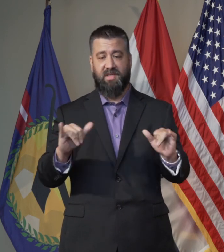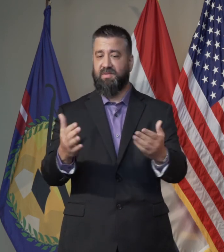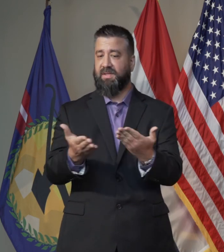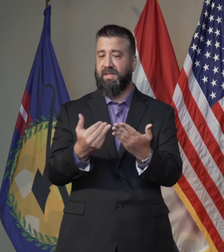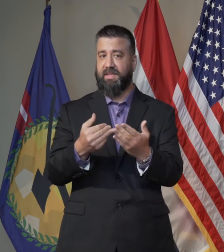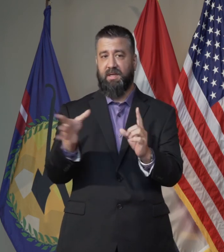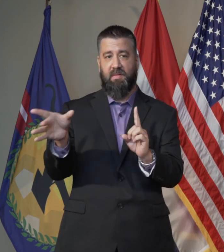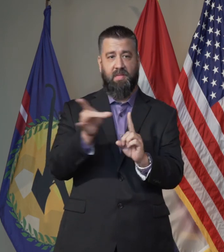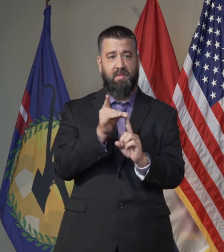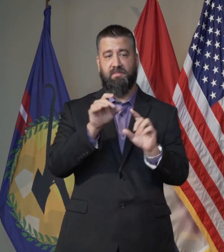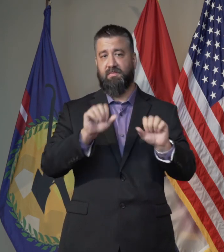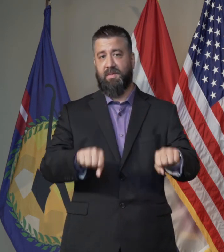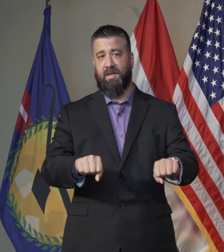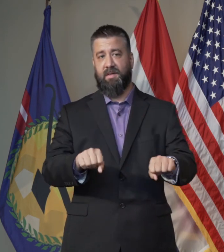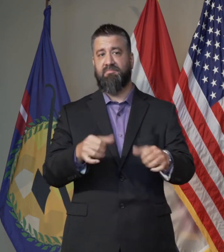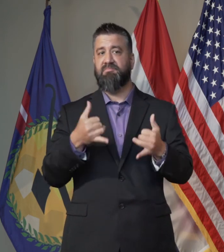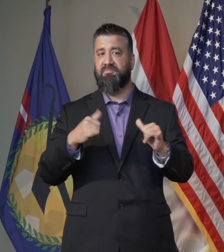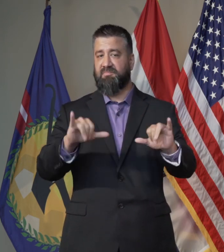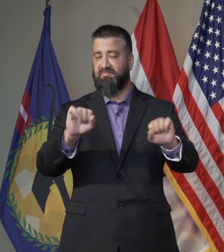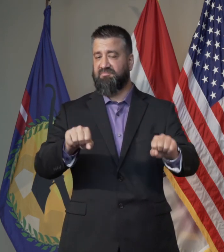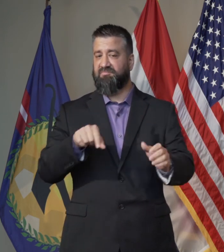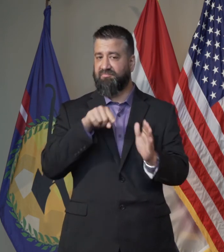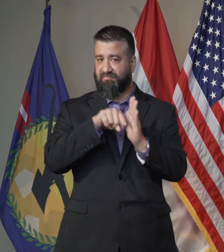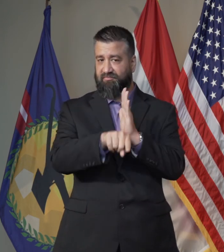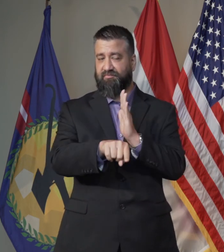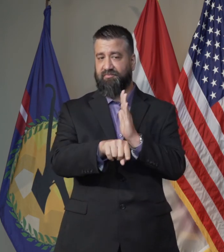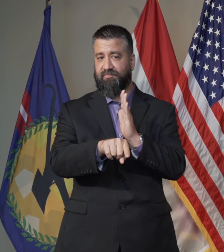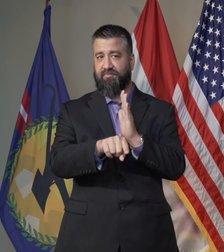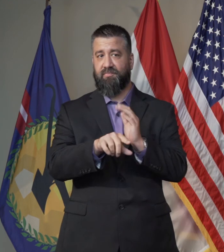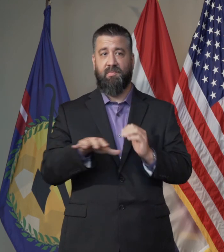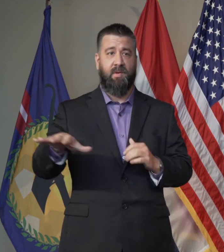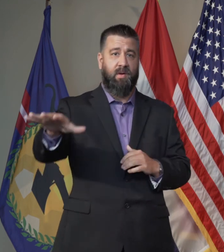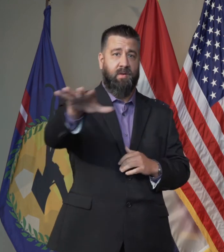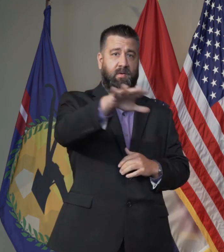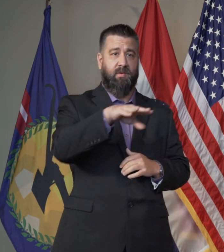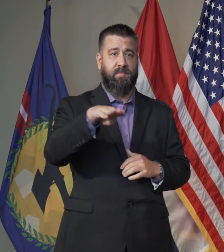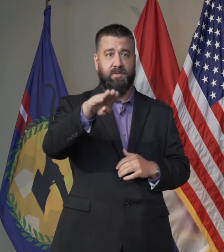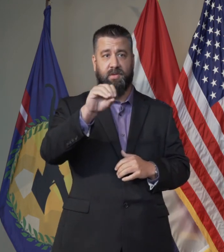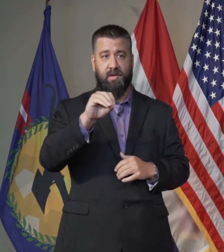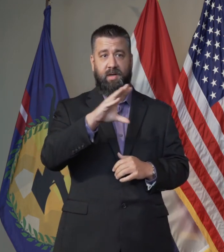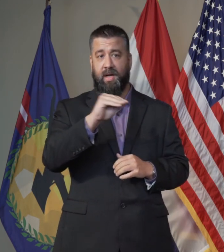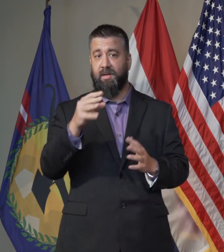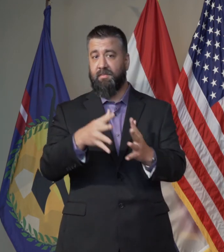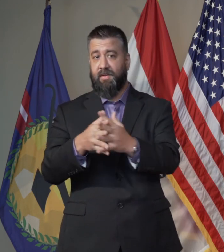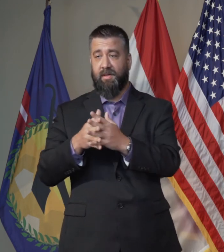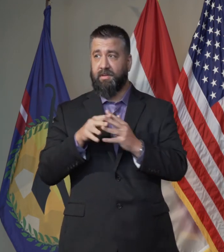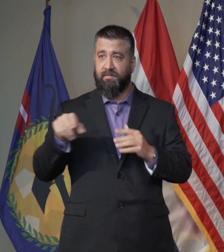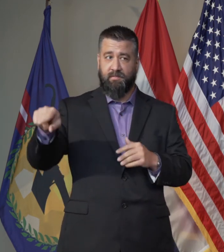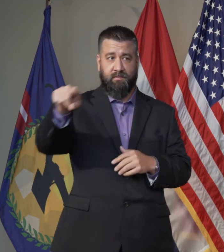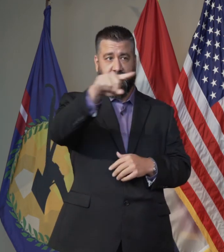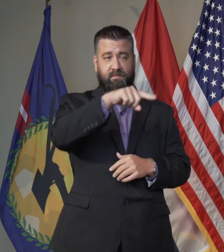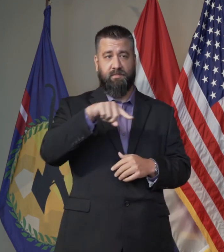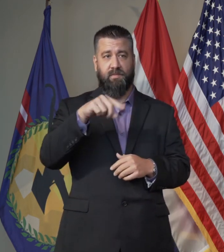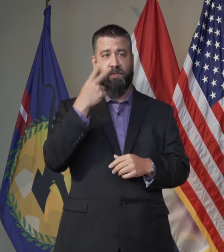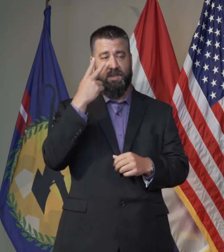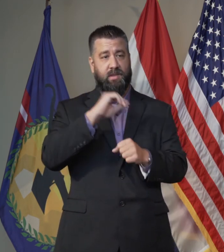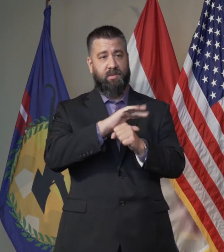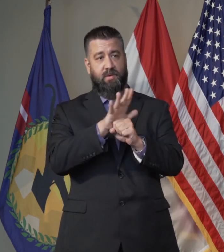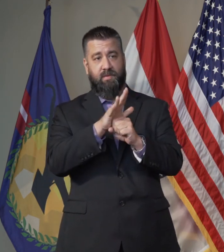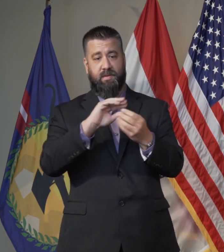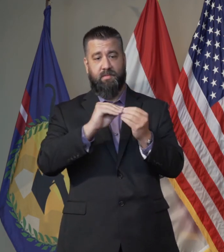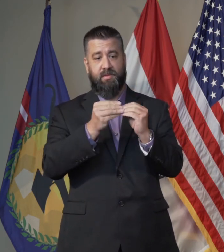and still deadly. Across Missouri and across the country, we see cases of COVID-19 continue to